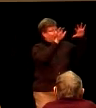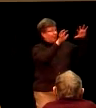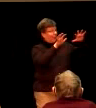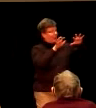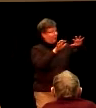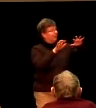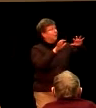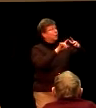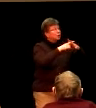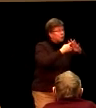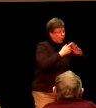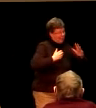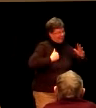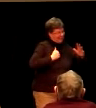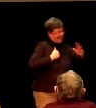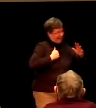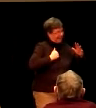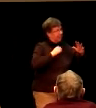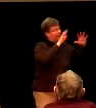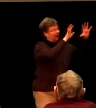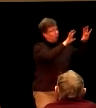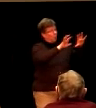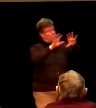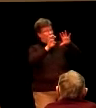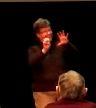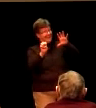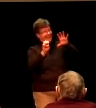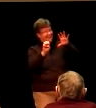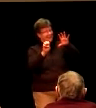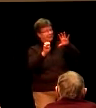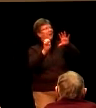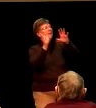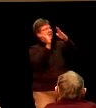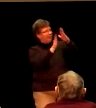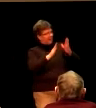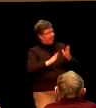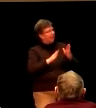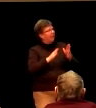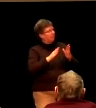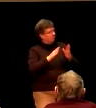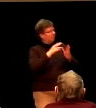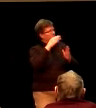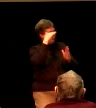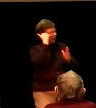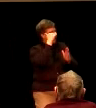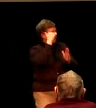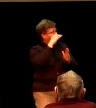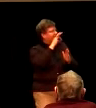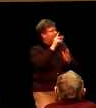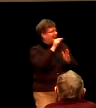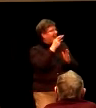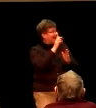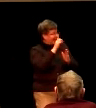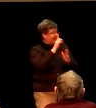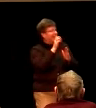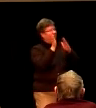in central Canada and then moved east and then came down through the Flathead and through the Hellgate into us.